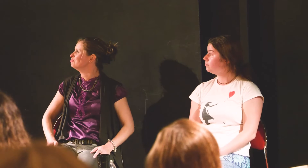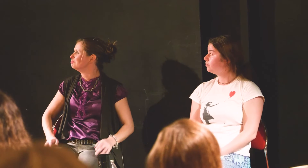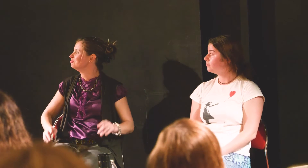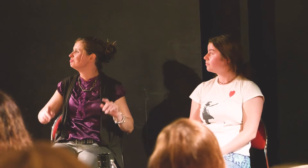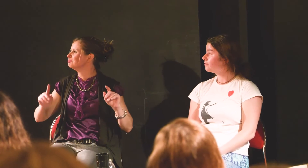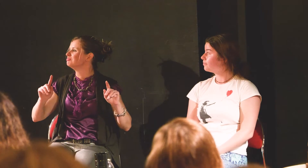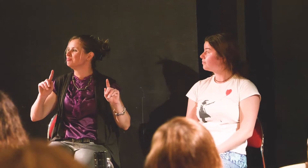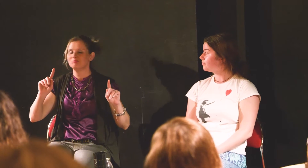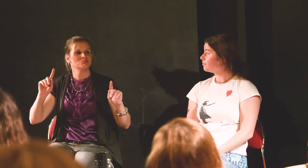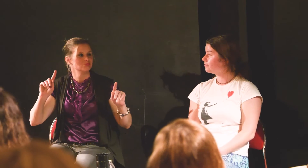speak.